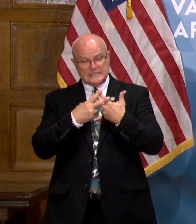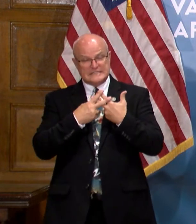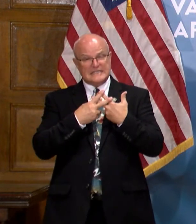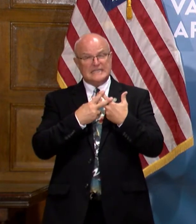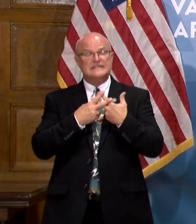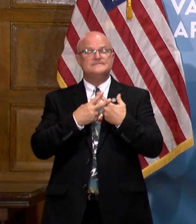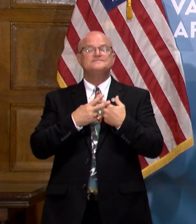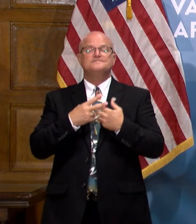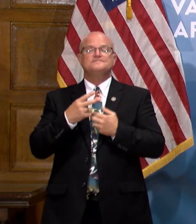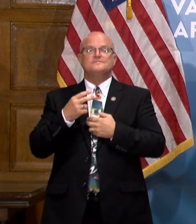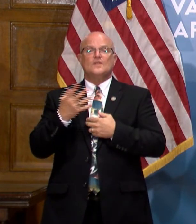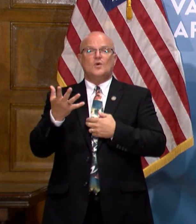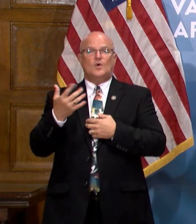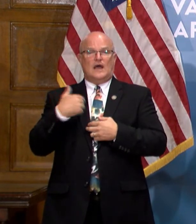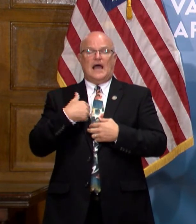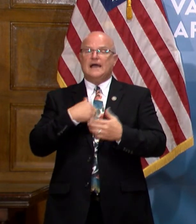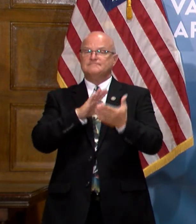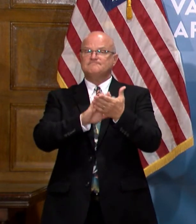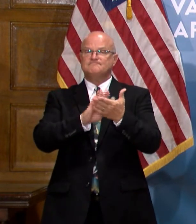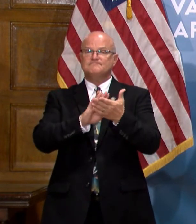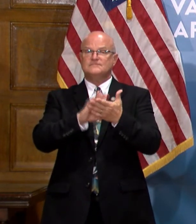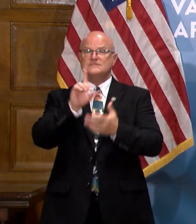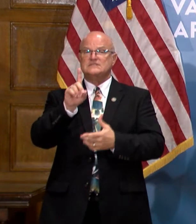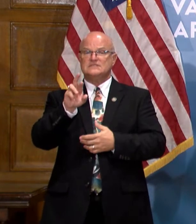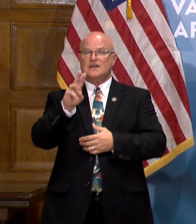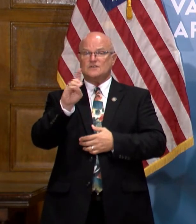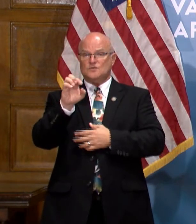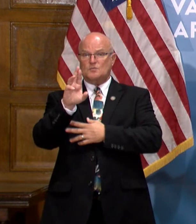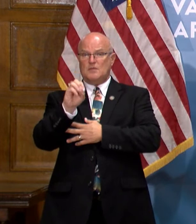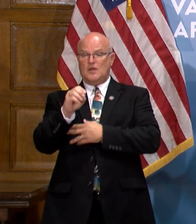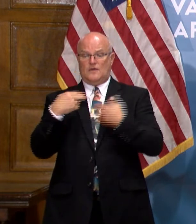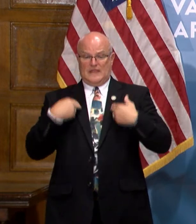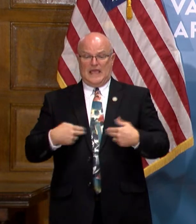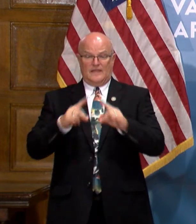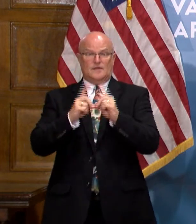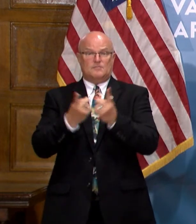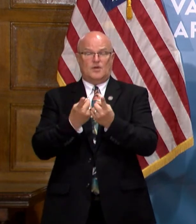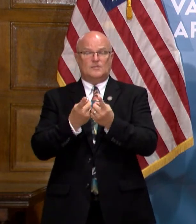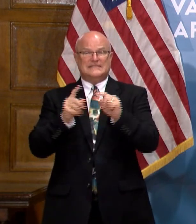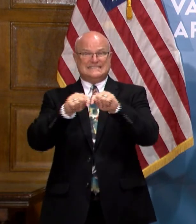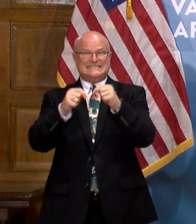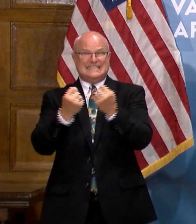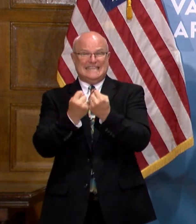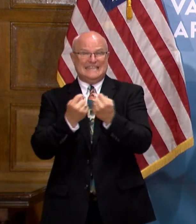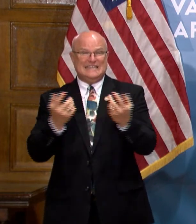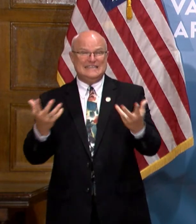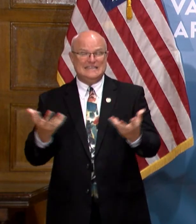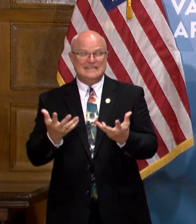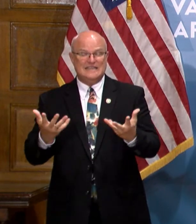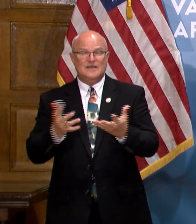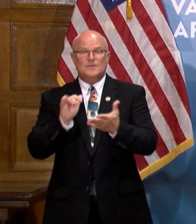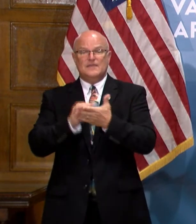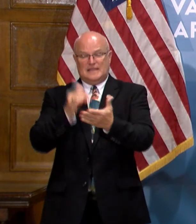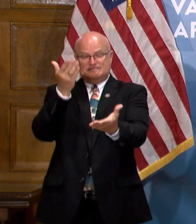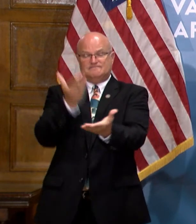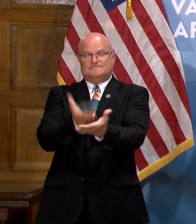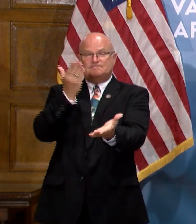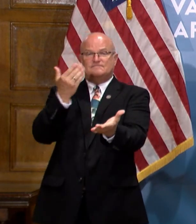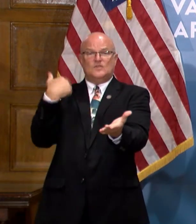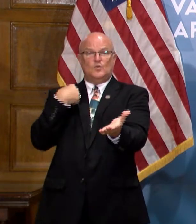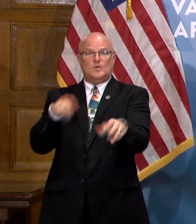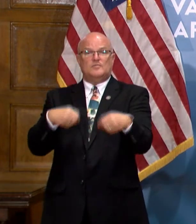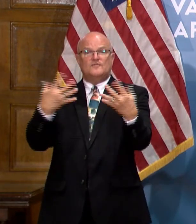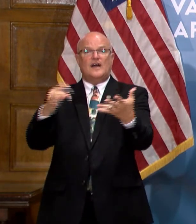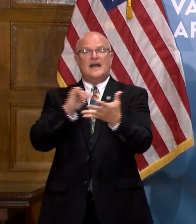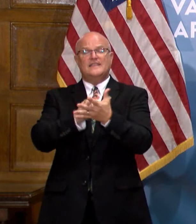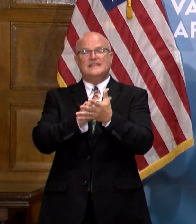quarantine, what I applaud Dr. Romero and his health department team for is that the fact that we are providing